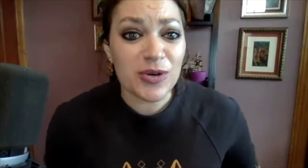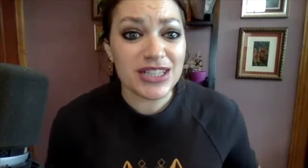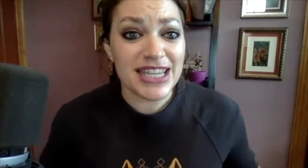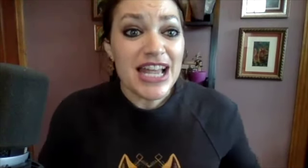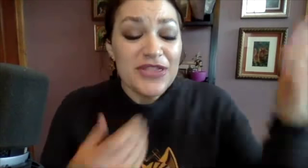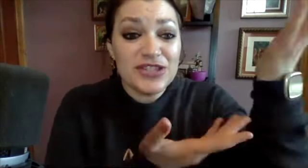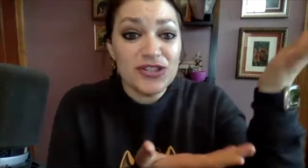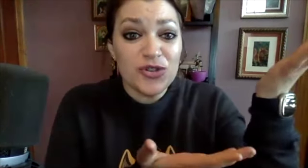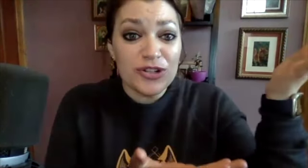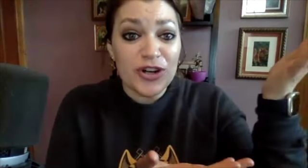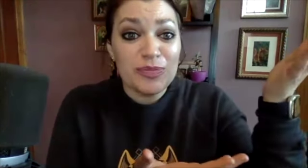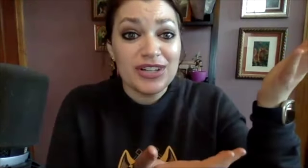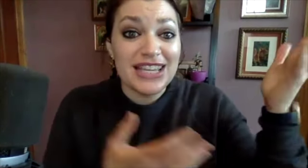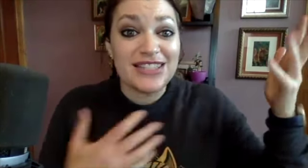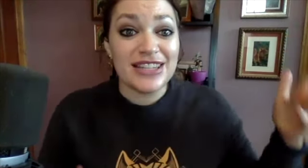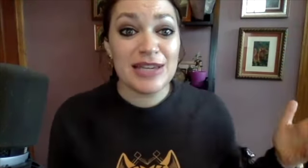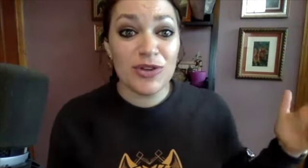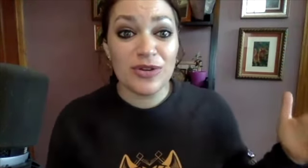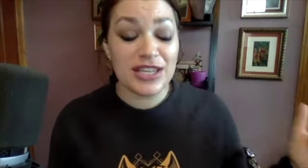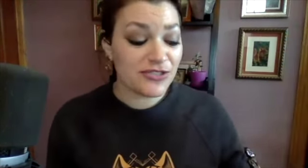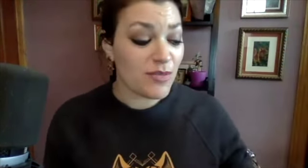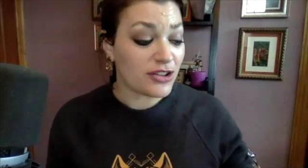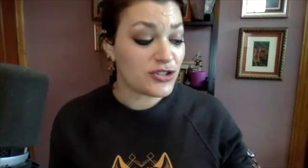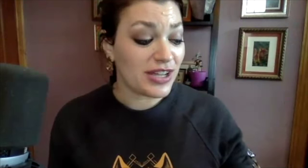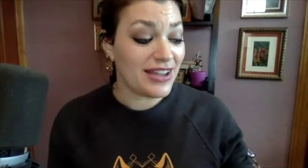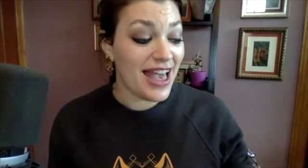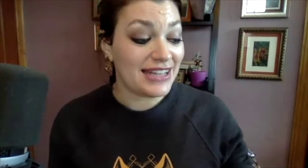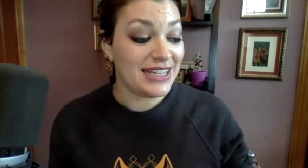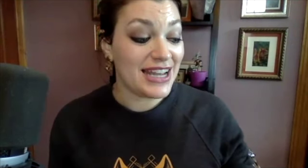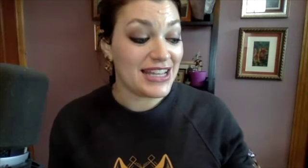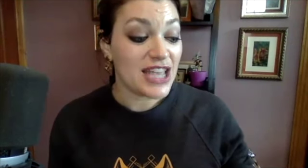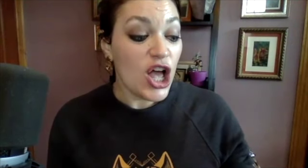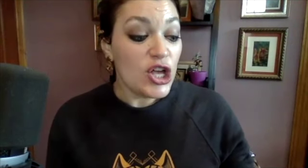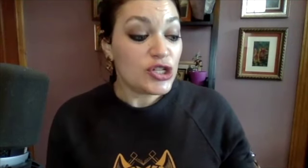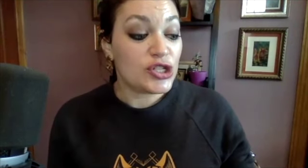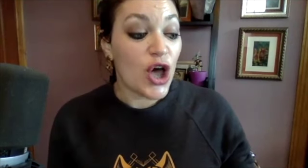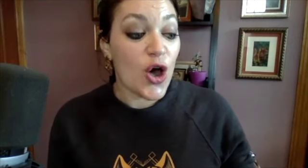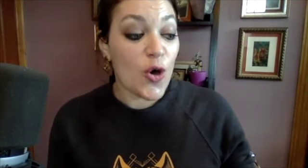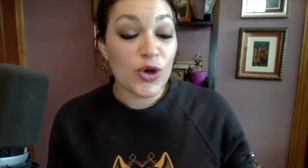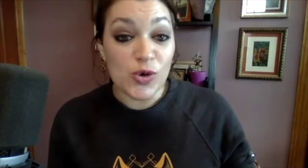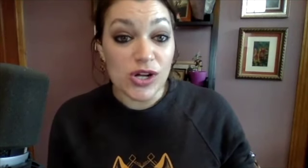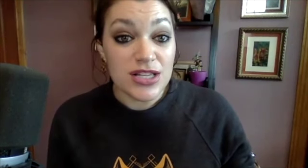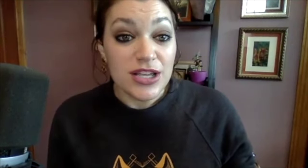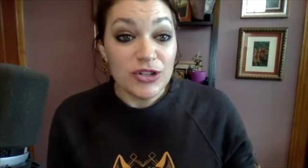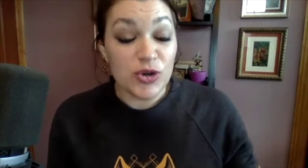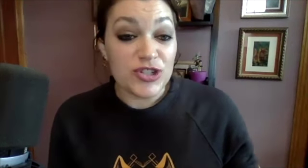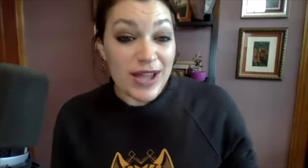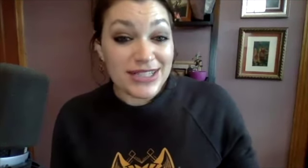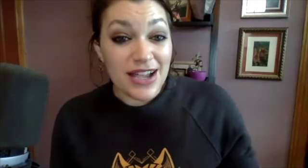quickly. This is George Herbert. He's an emu. He's from Australia, and he is so cool. George, you want to tell us what